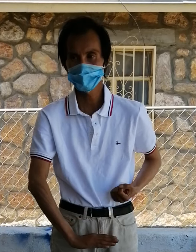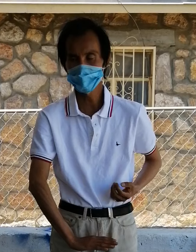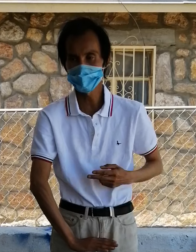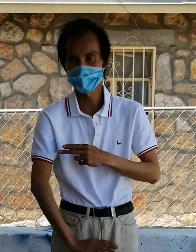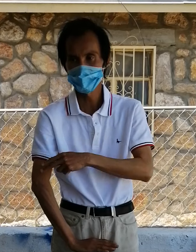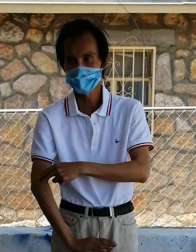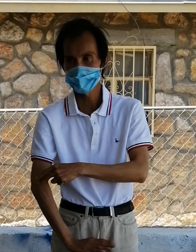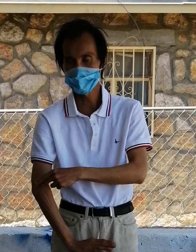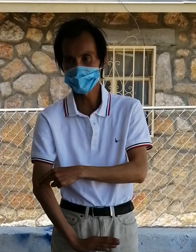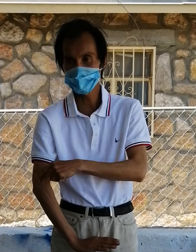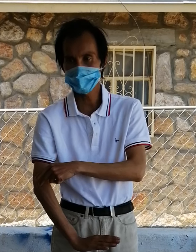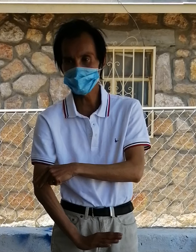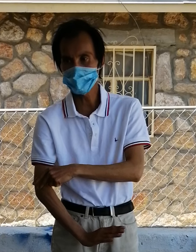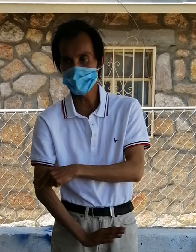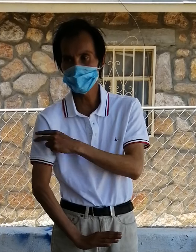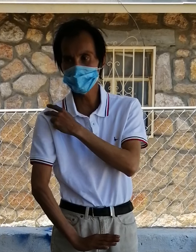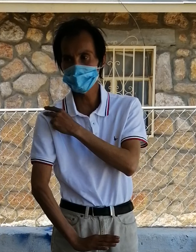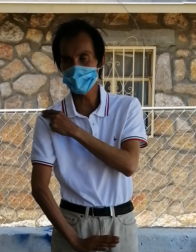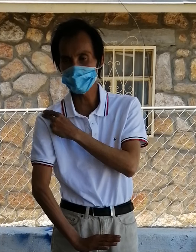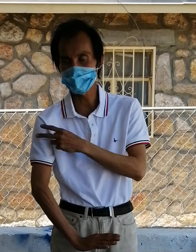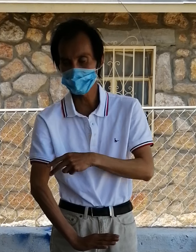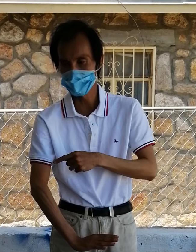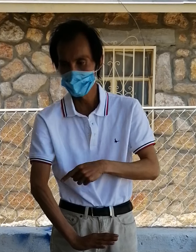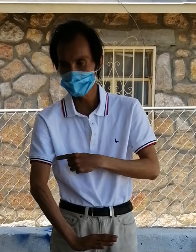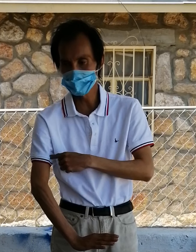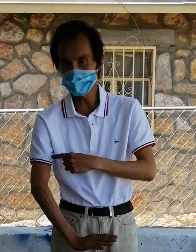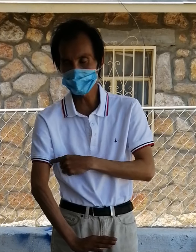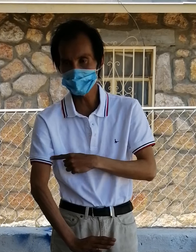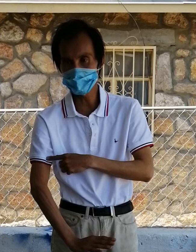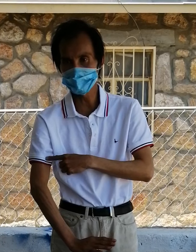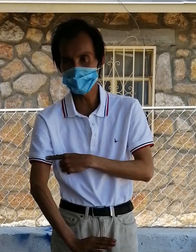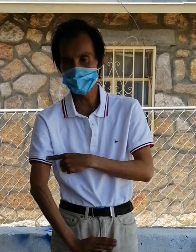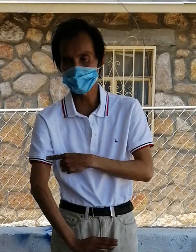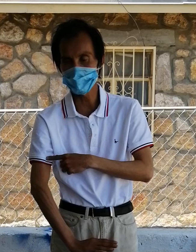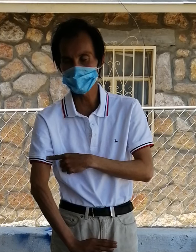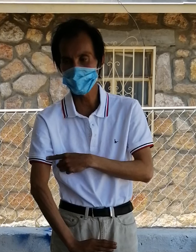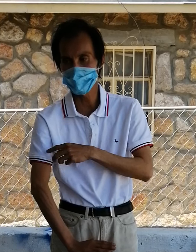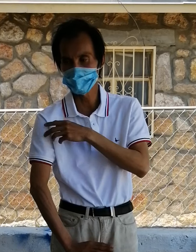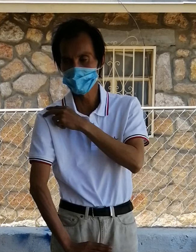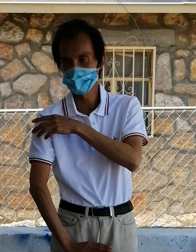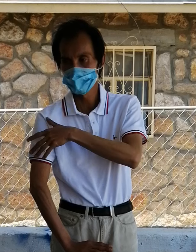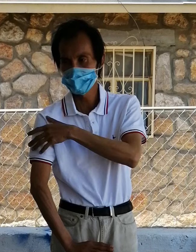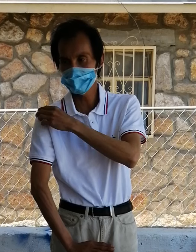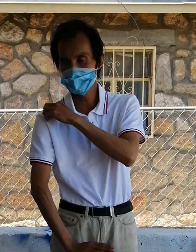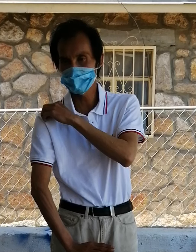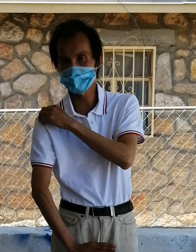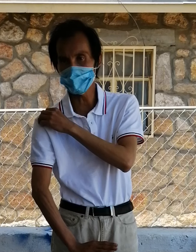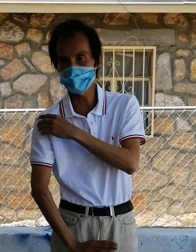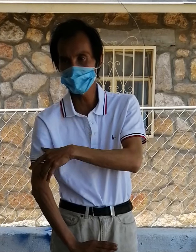Two. From here, sink the elbow, drop the shoulder. Do not use this muscle to pick up the hand. Drop here.